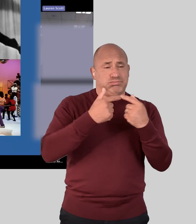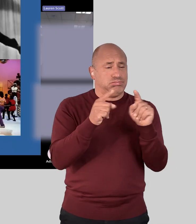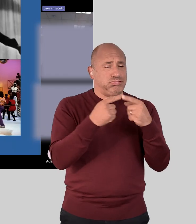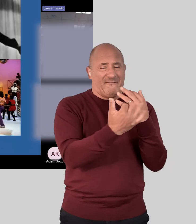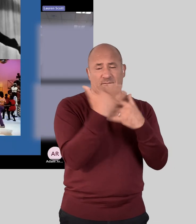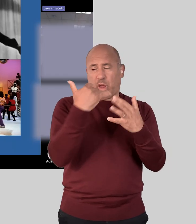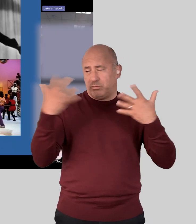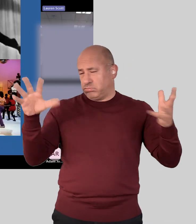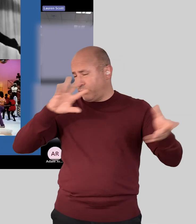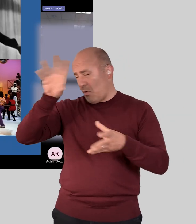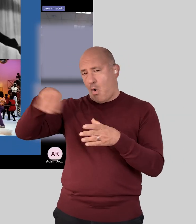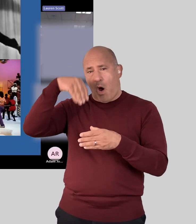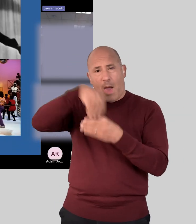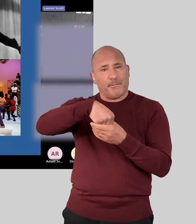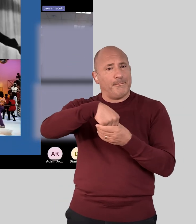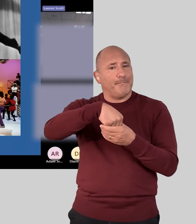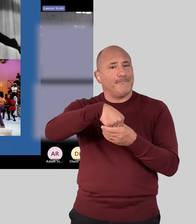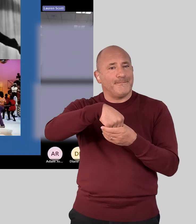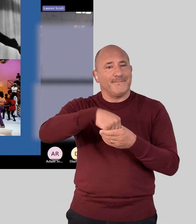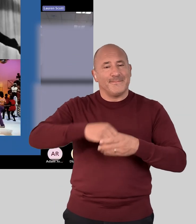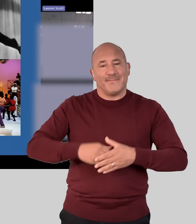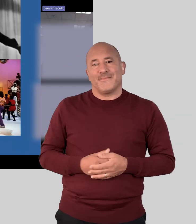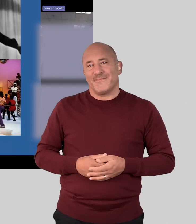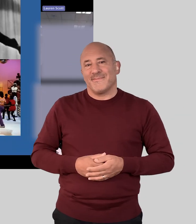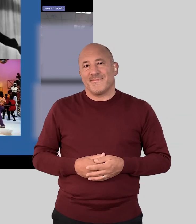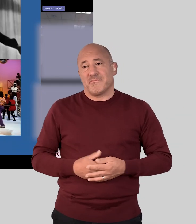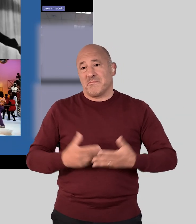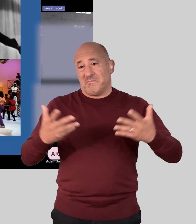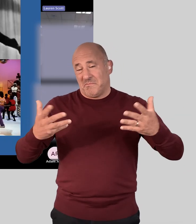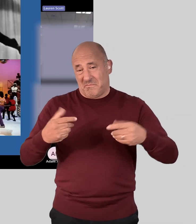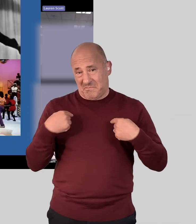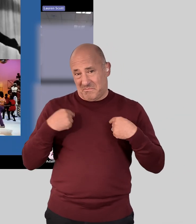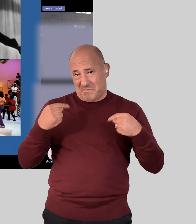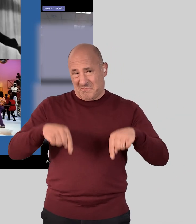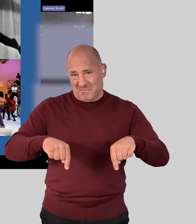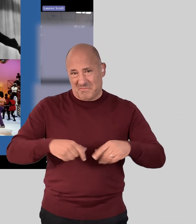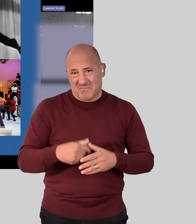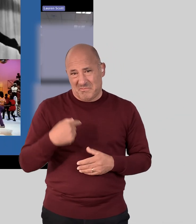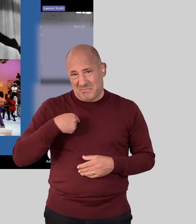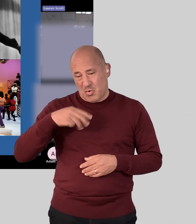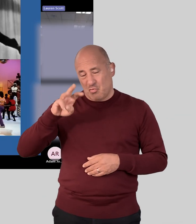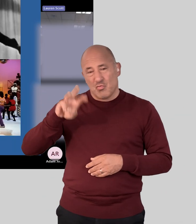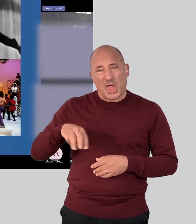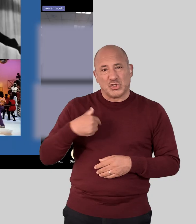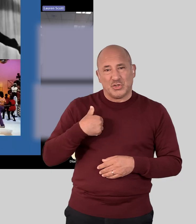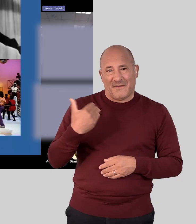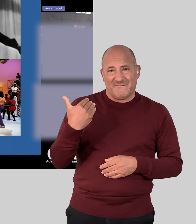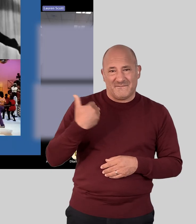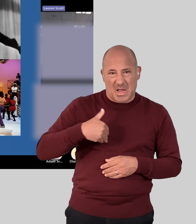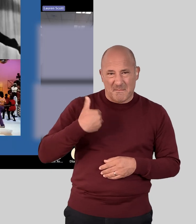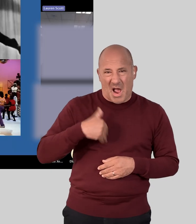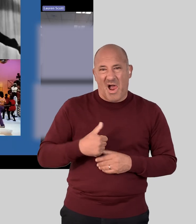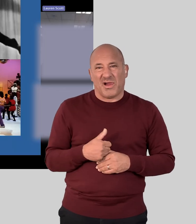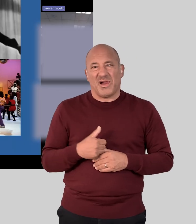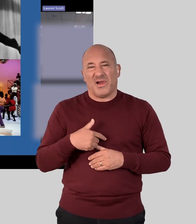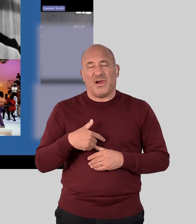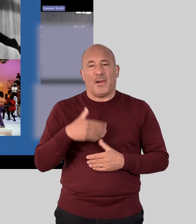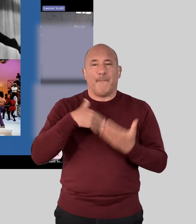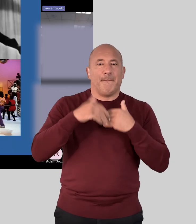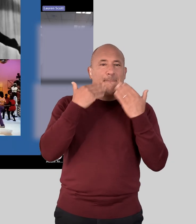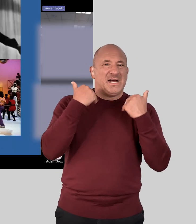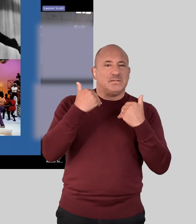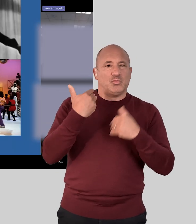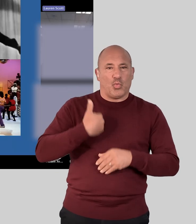hop is a big mixing pot of different influences. But yeah, I'm also coming here today as like a Welsh female